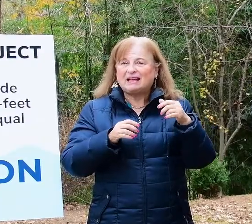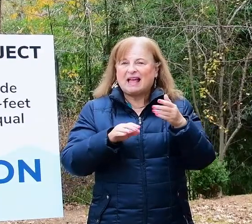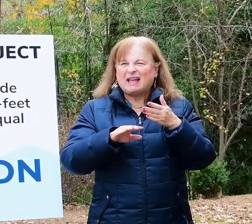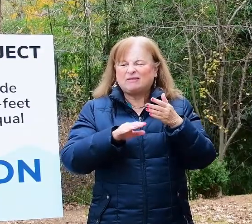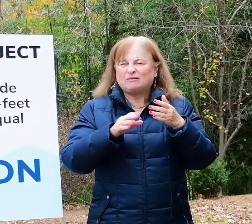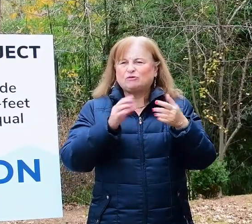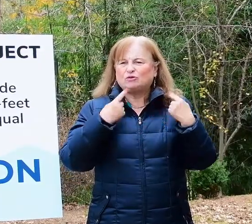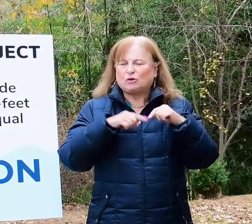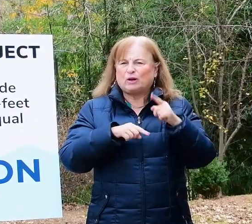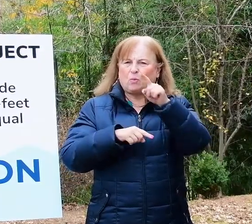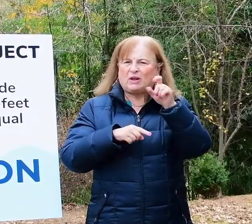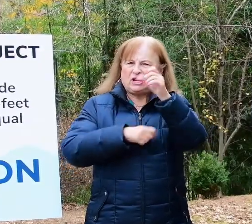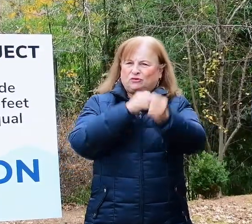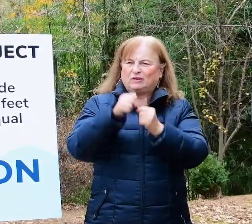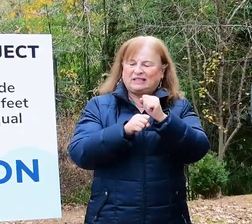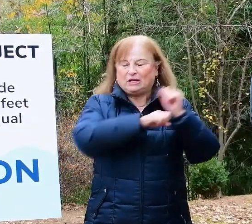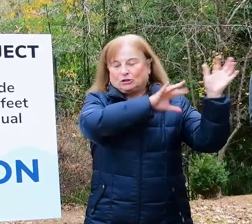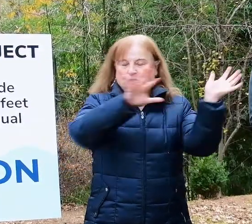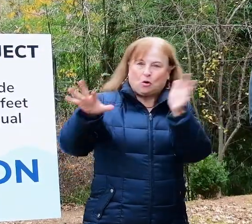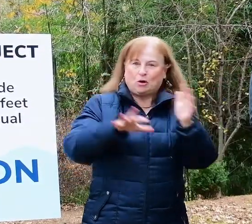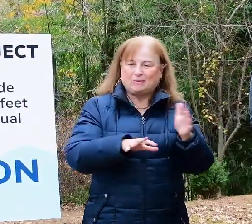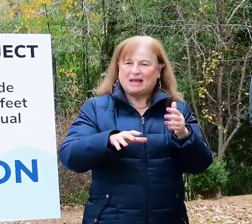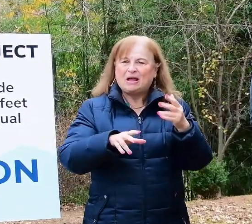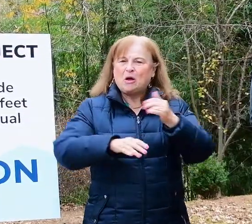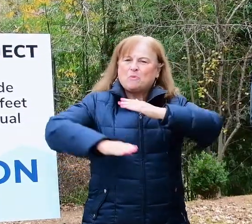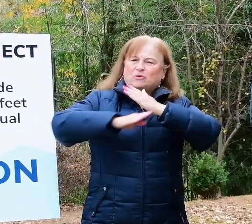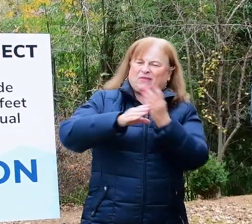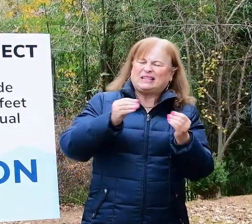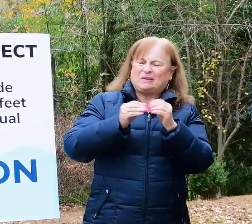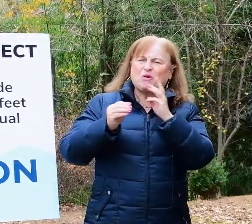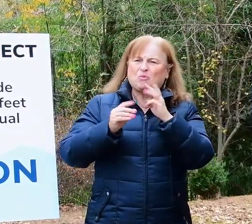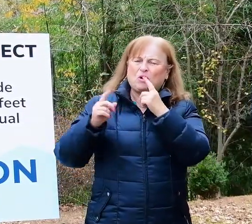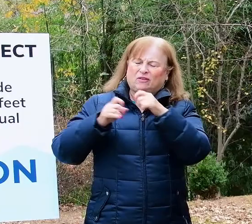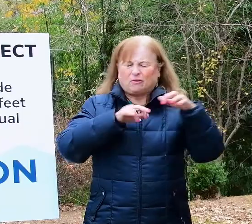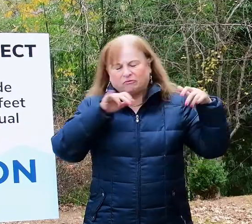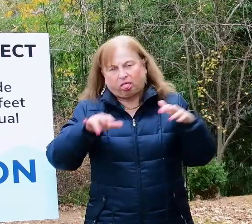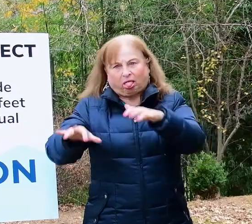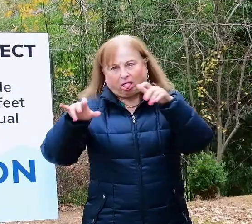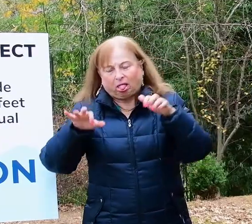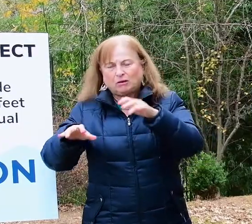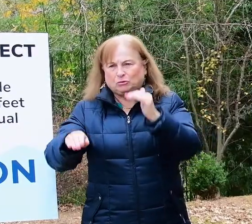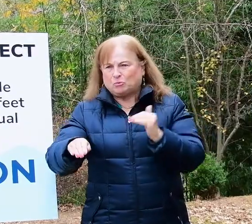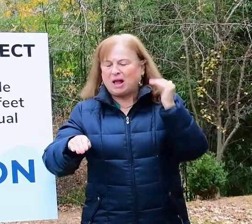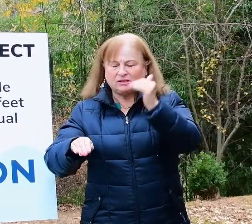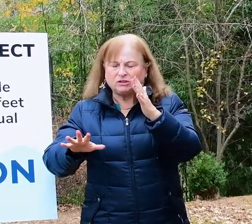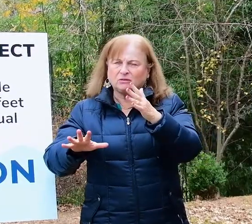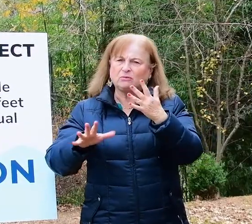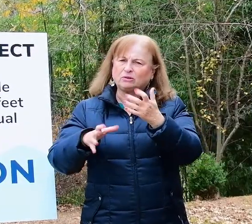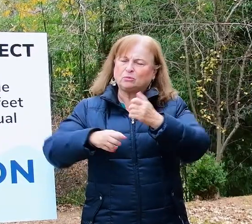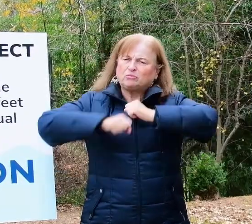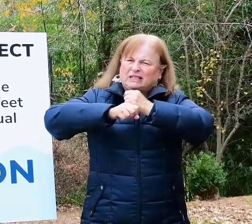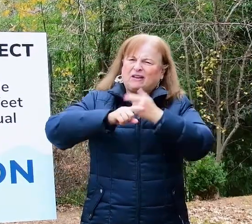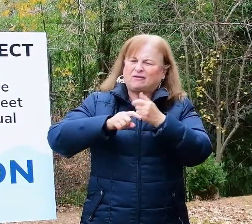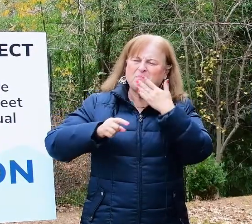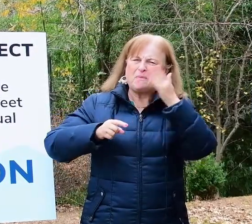storm, keeping more water from flowing to historic Ellicott City during a severe weather